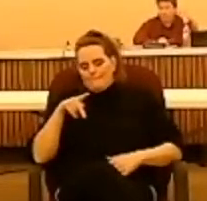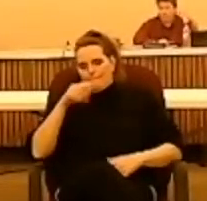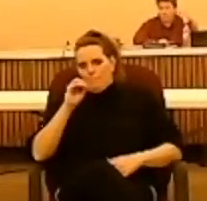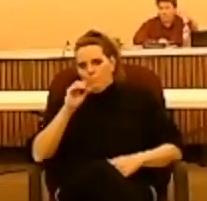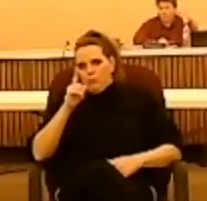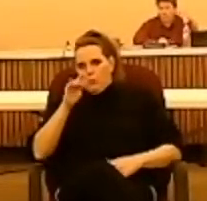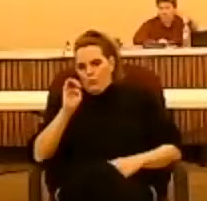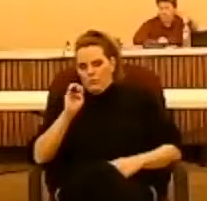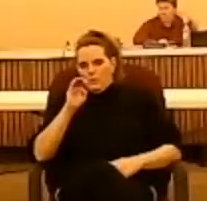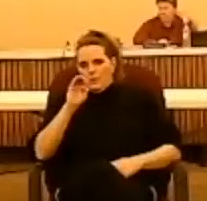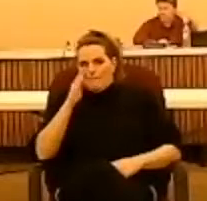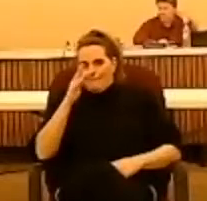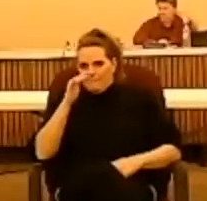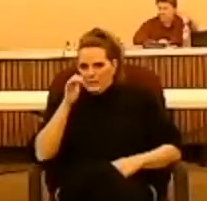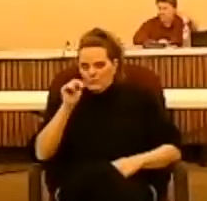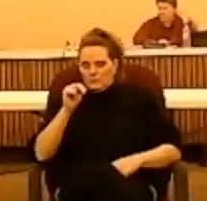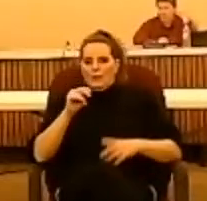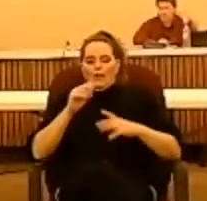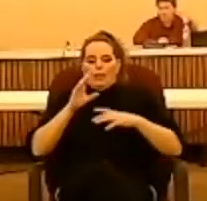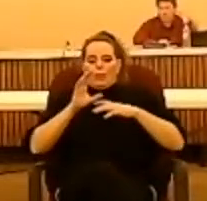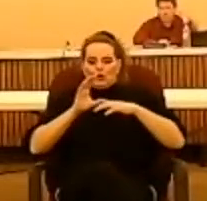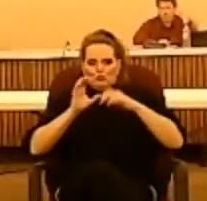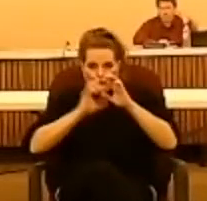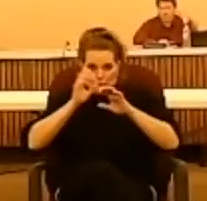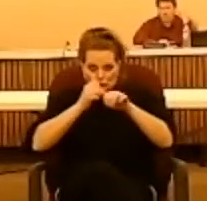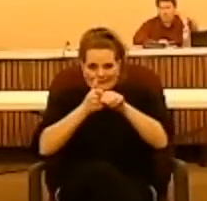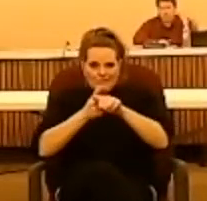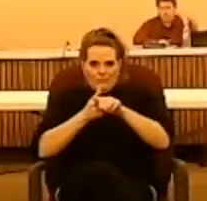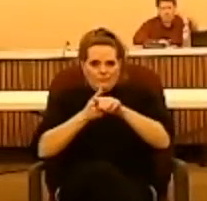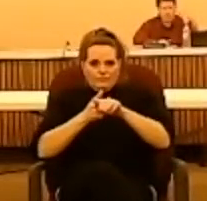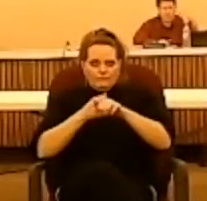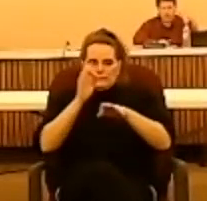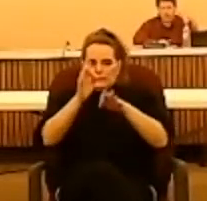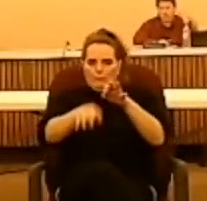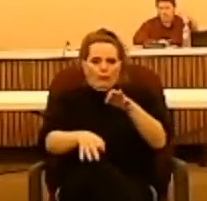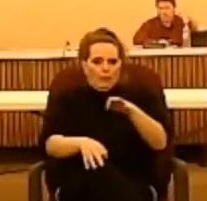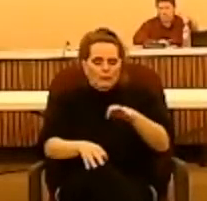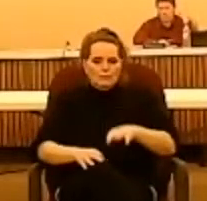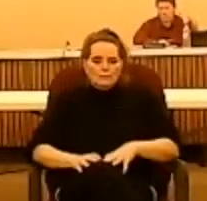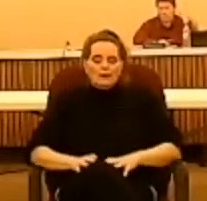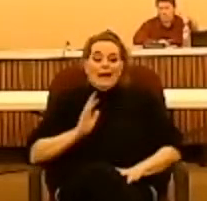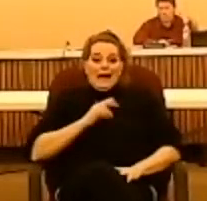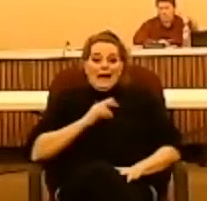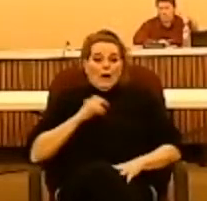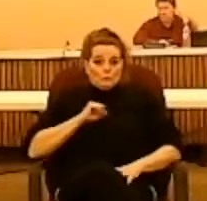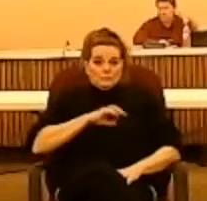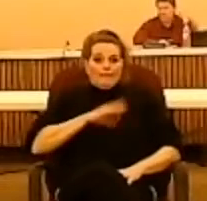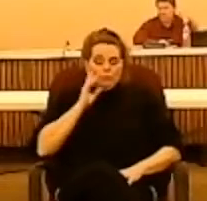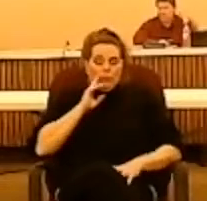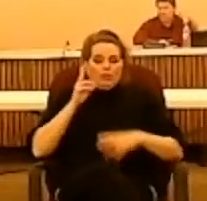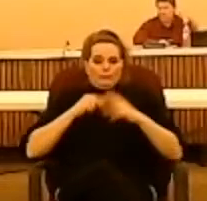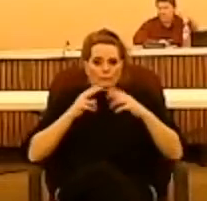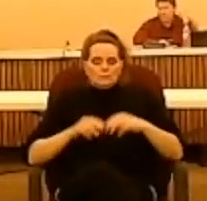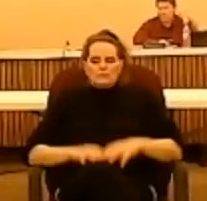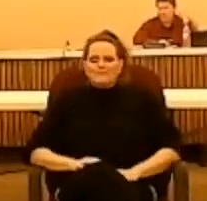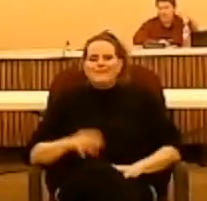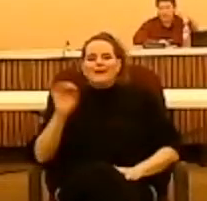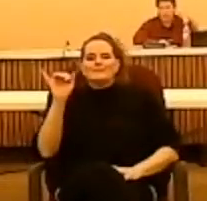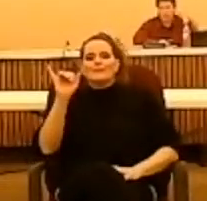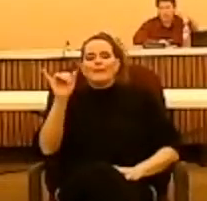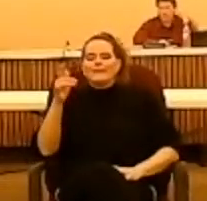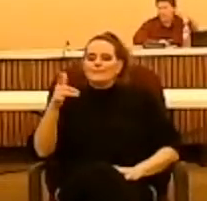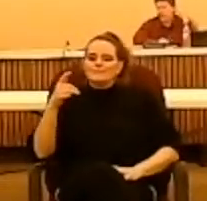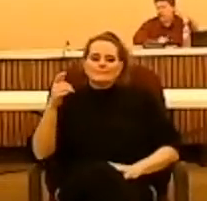our town staff is going to build it. It's going to be very similar to what was built over the